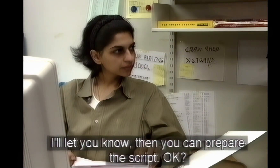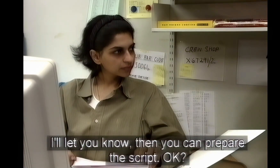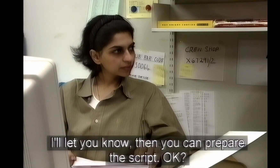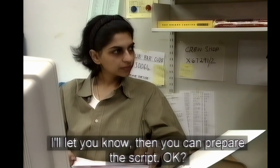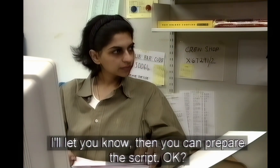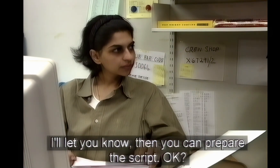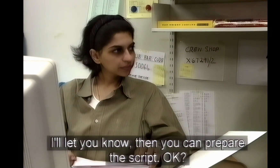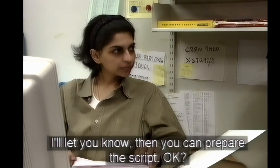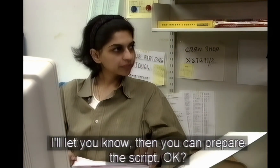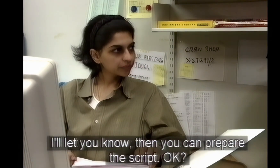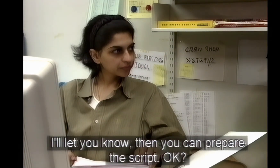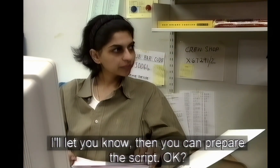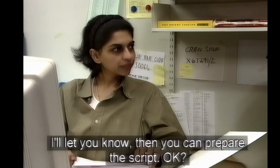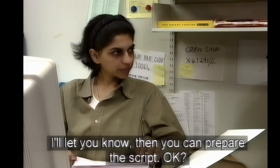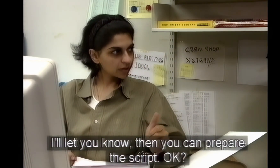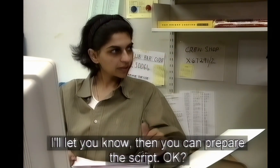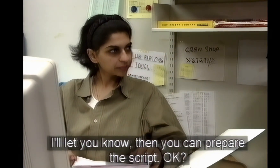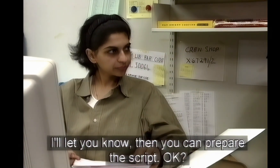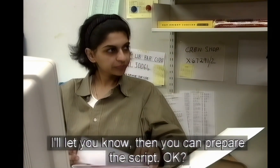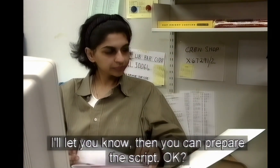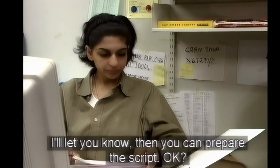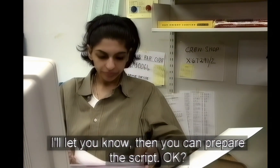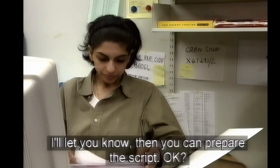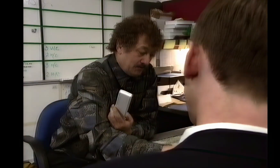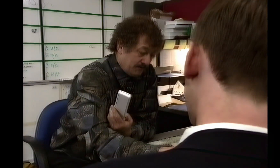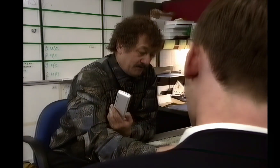let you know and then you can prepare the script, okay? Right here.